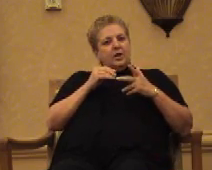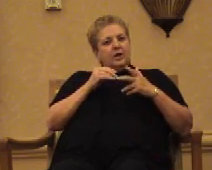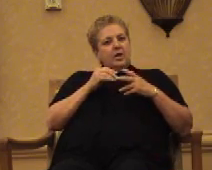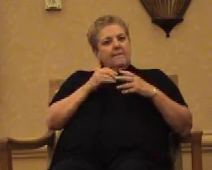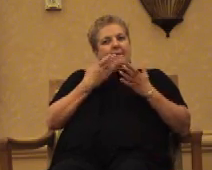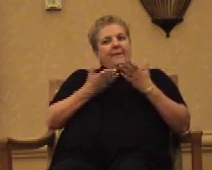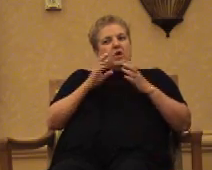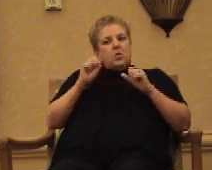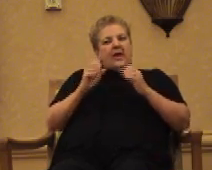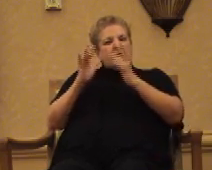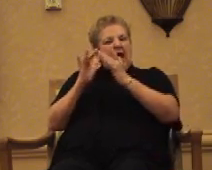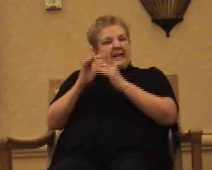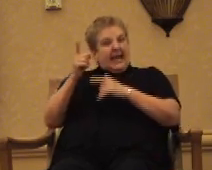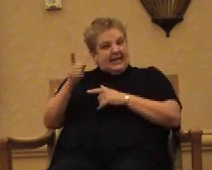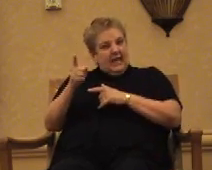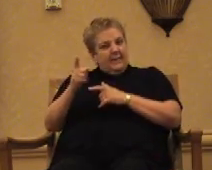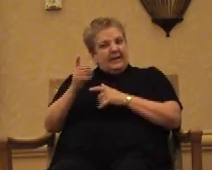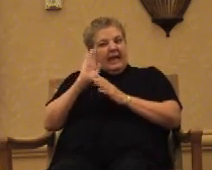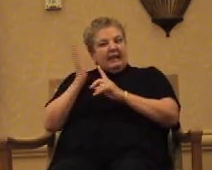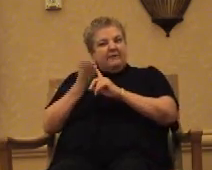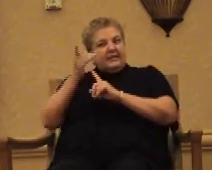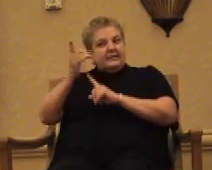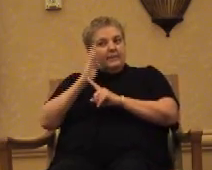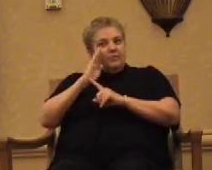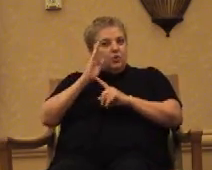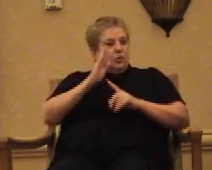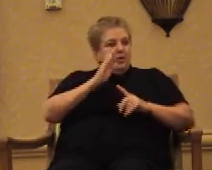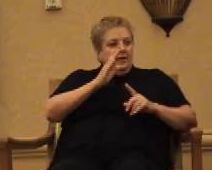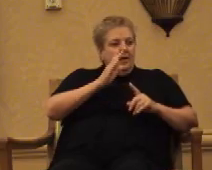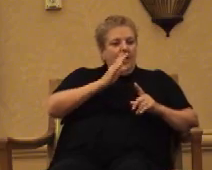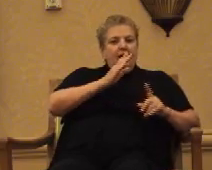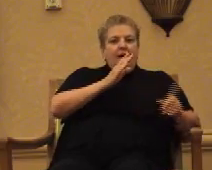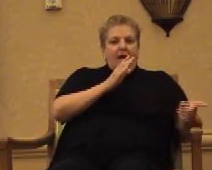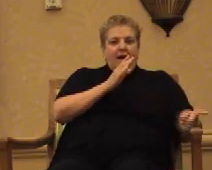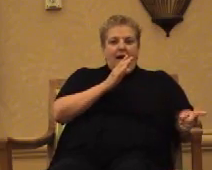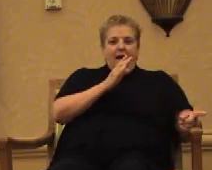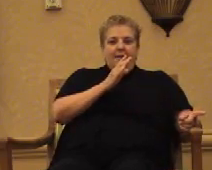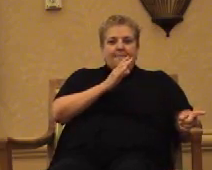into baptizing Max Abrams. So the Jews are on the case.